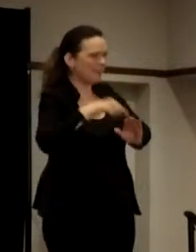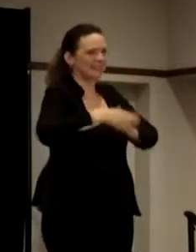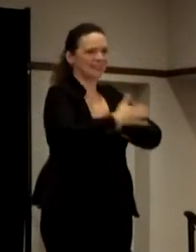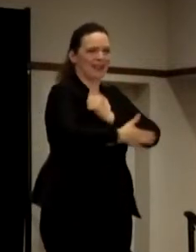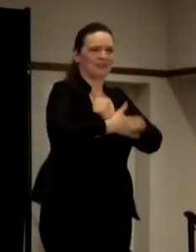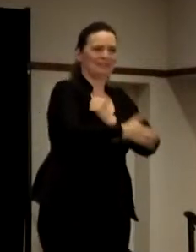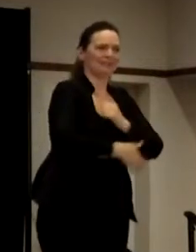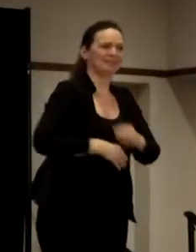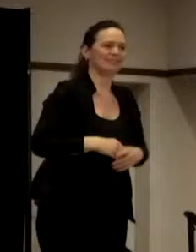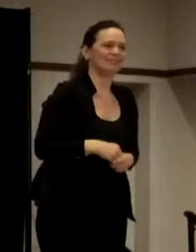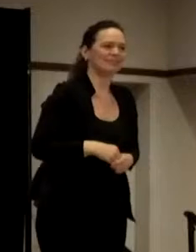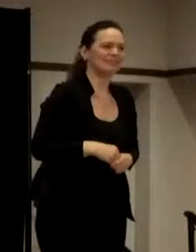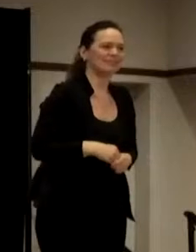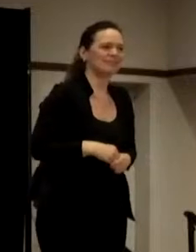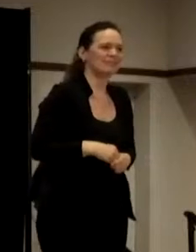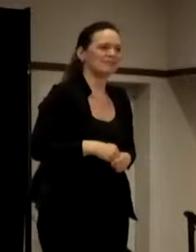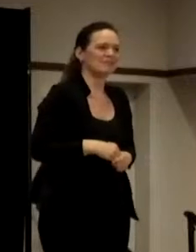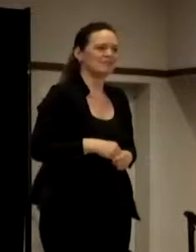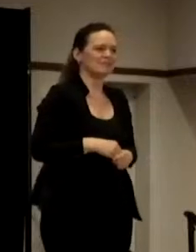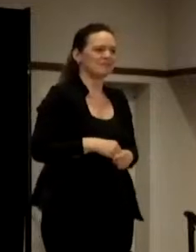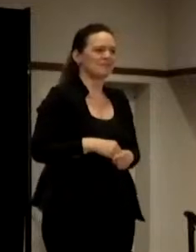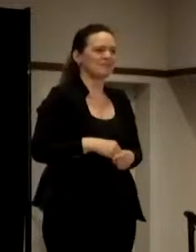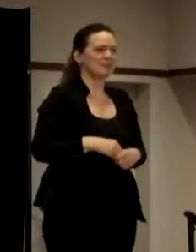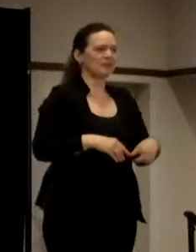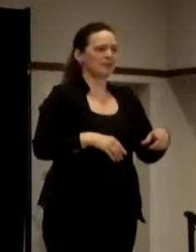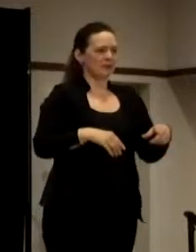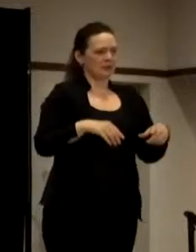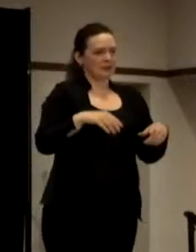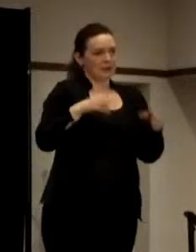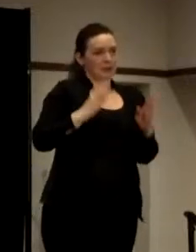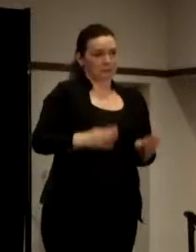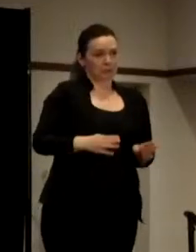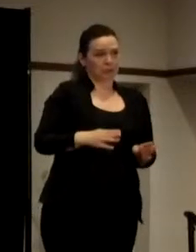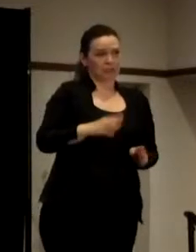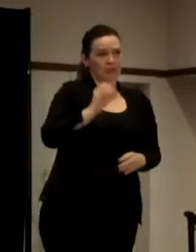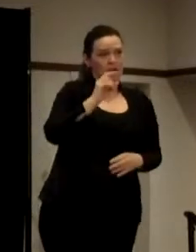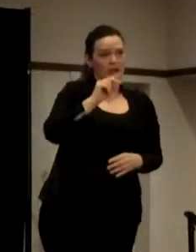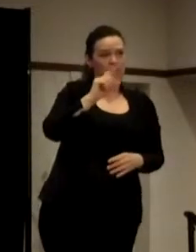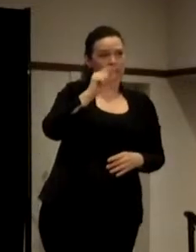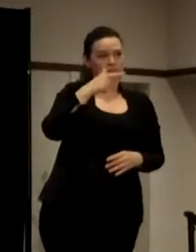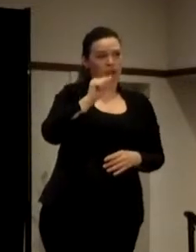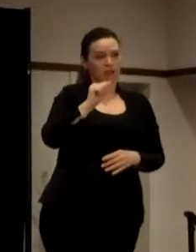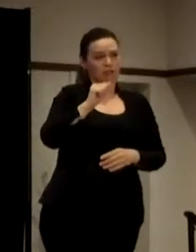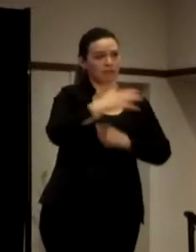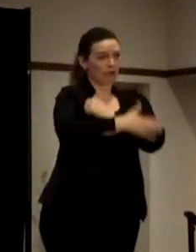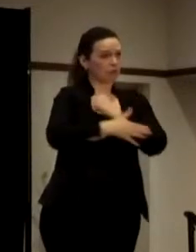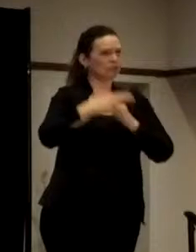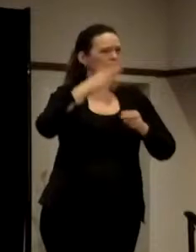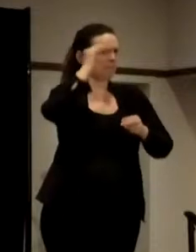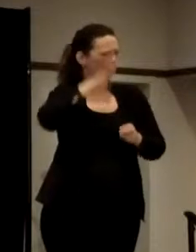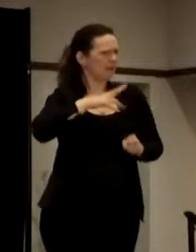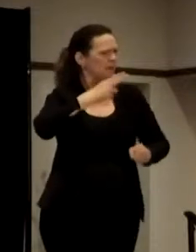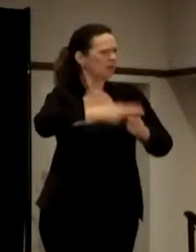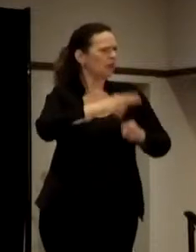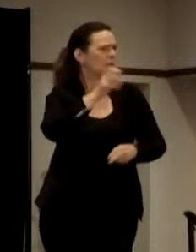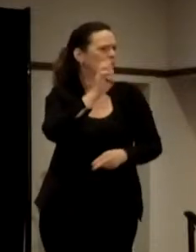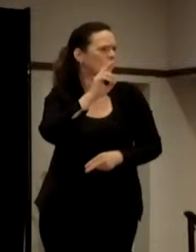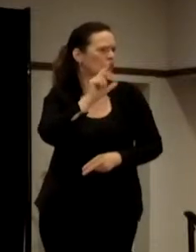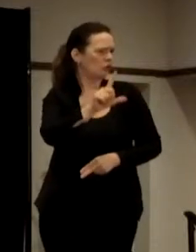Earl. He asked us a question about two area pharmacies that he talked to about the vaccine,